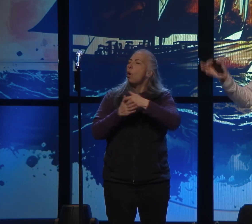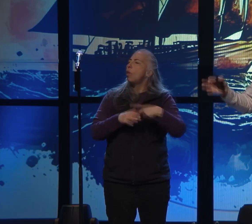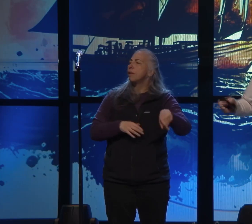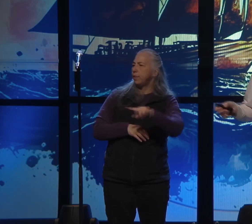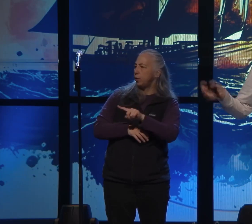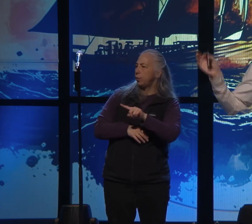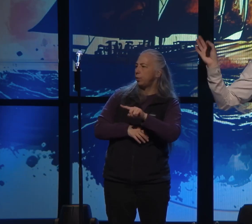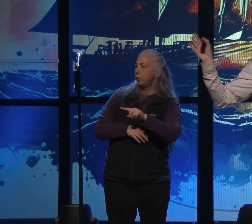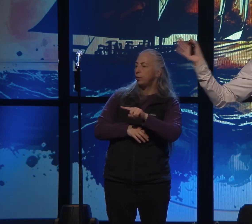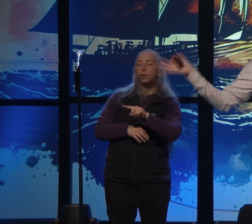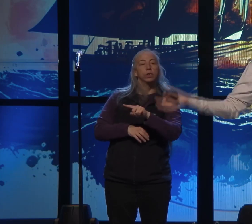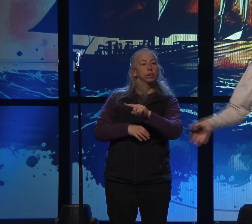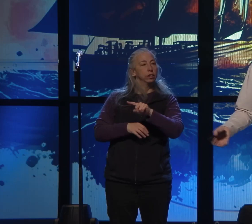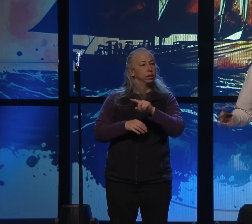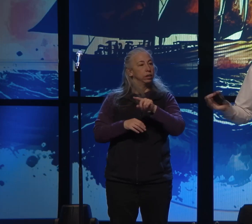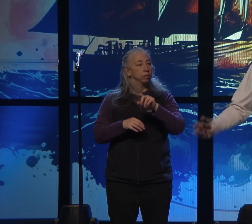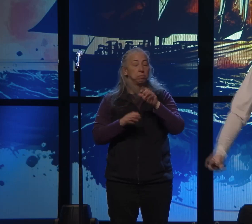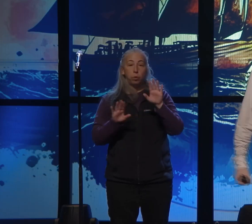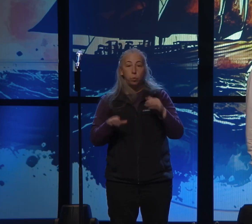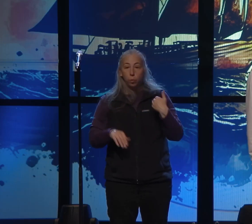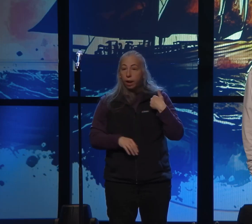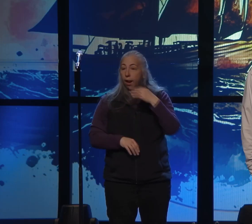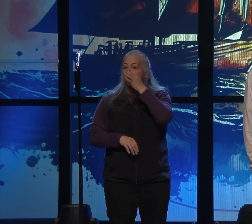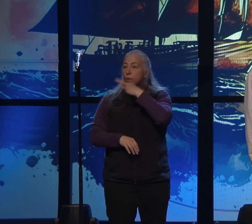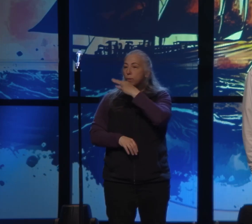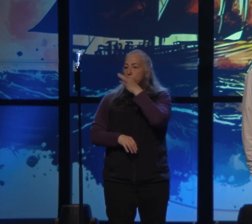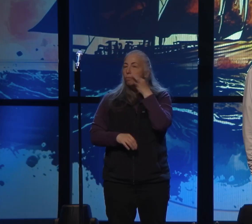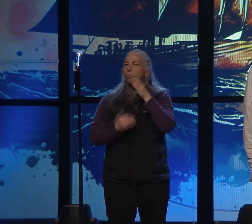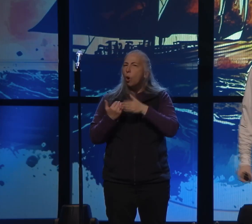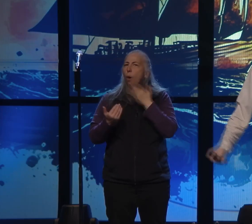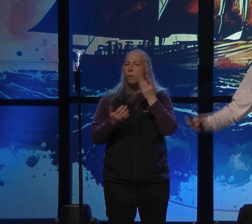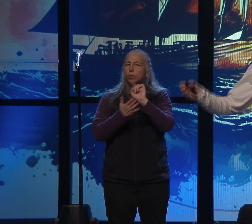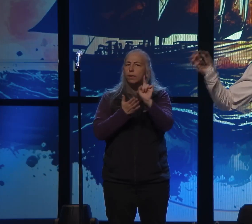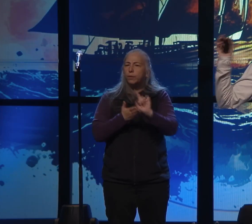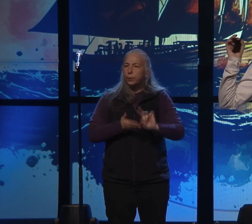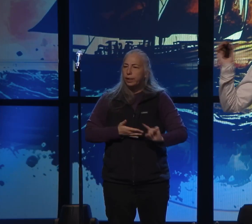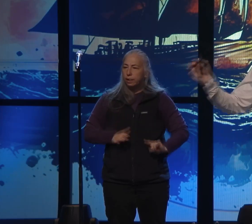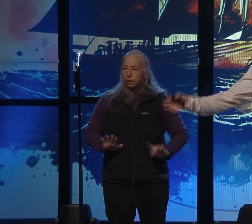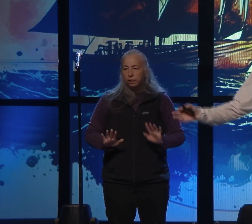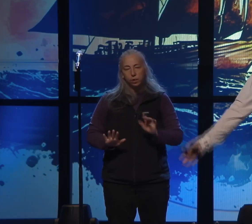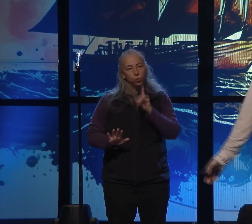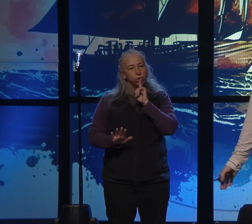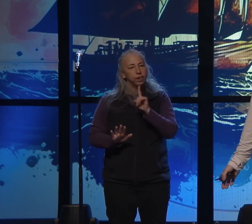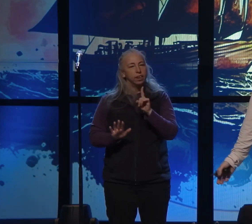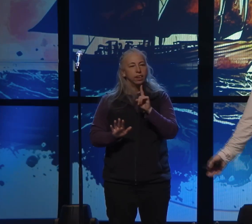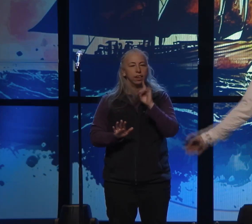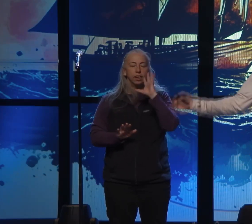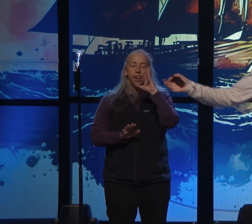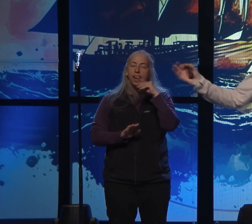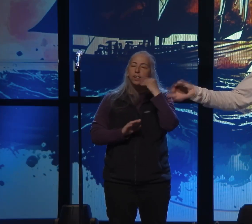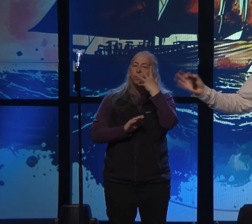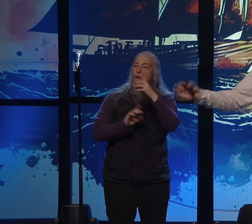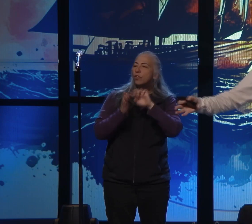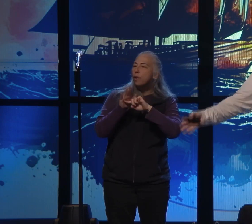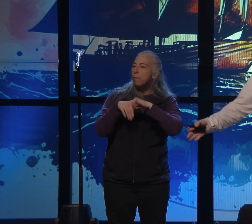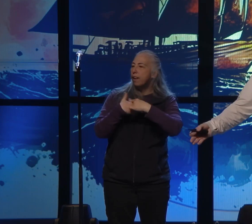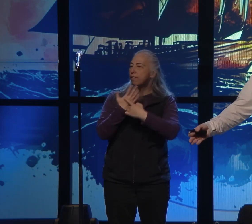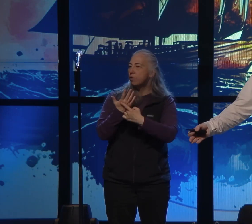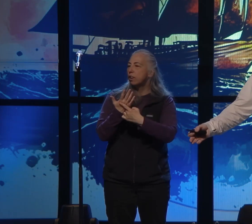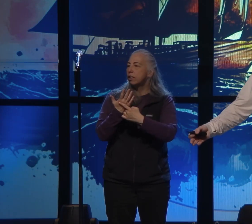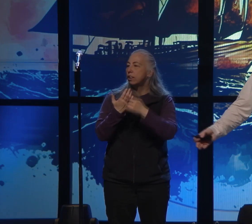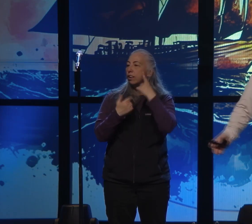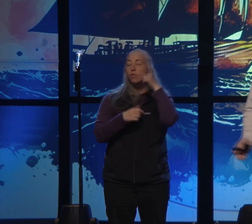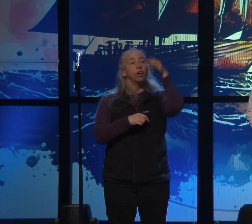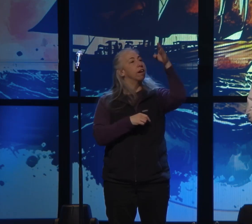kind of new to the whole faith thing, we have communion just about every week together. And this is a beautiful metaphor of God's love for